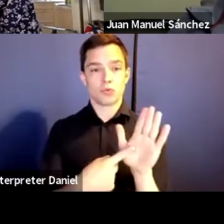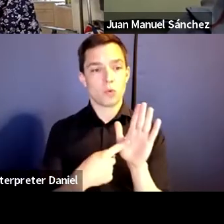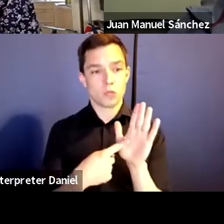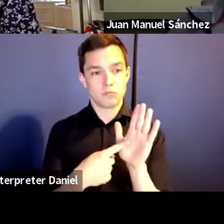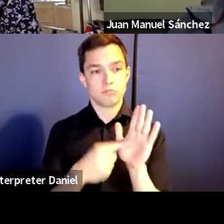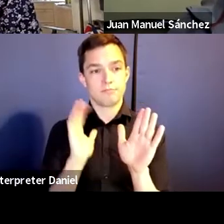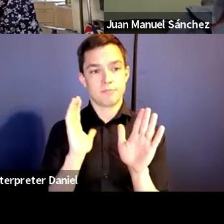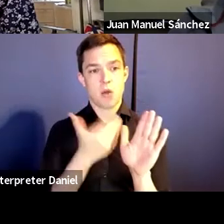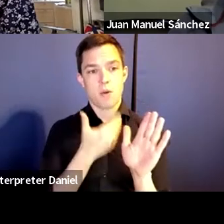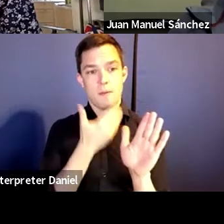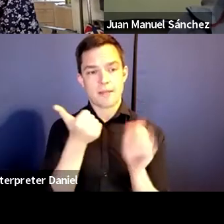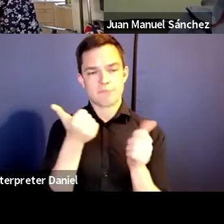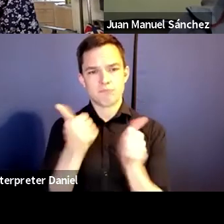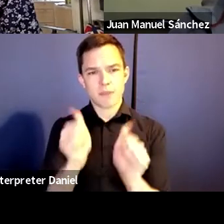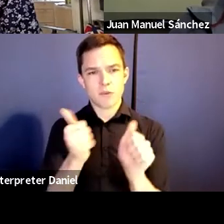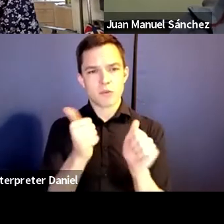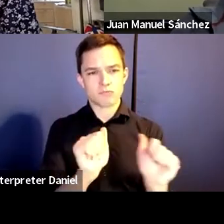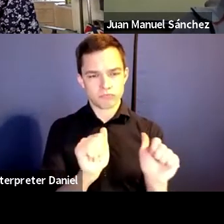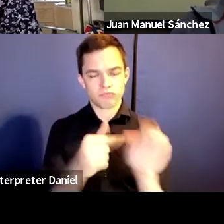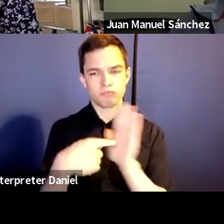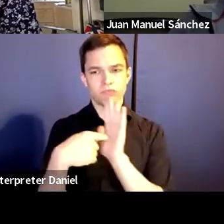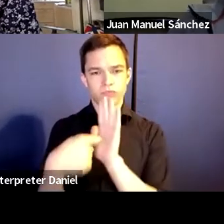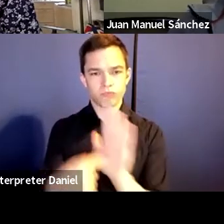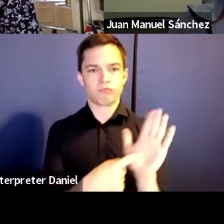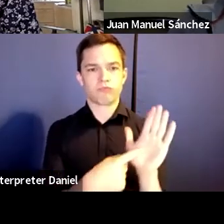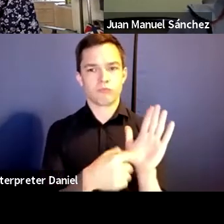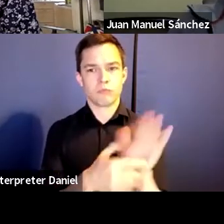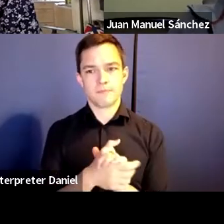best efforts. So